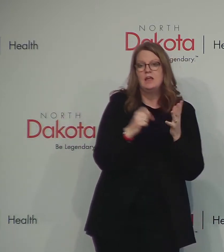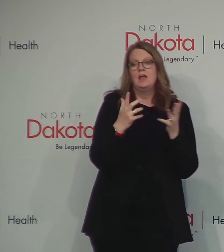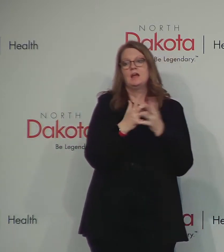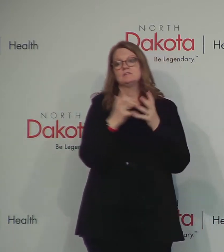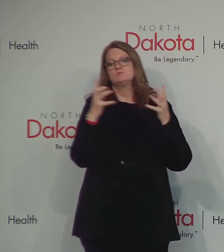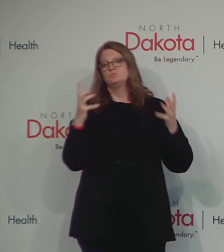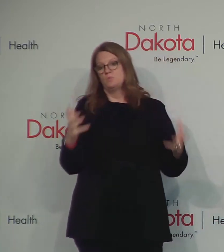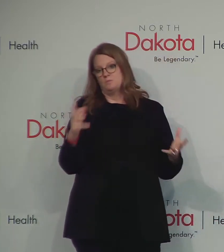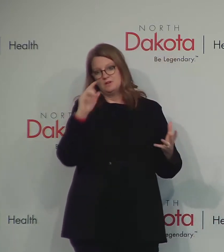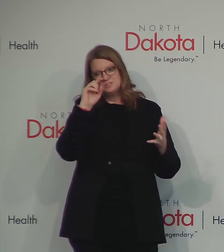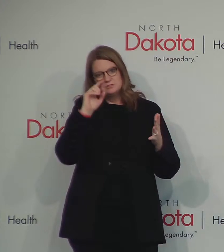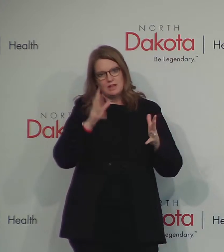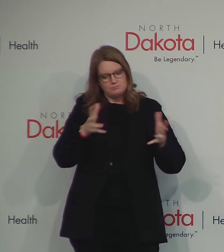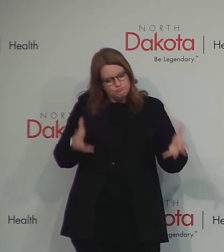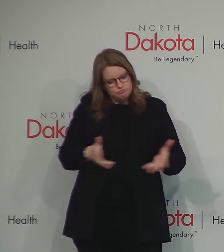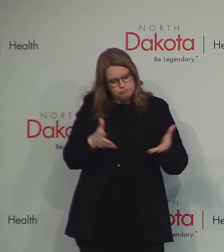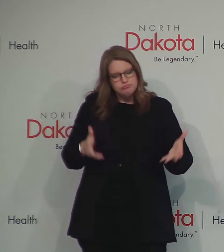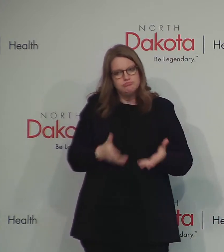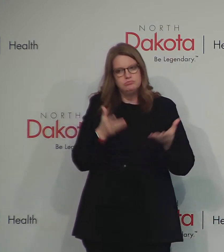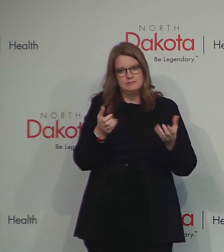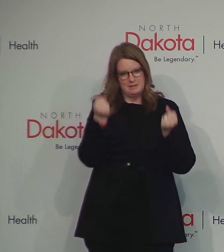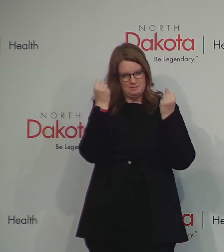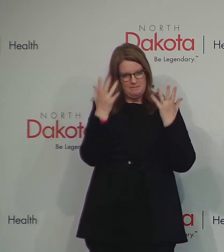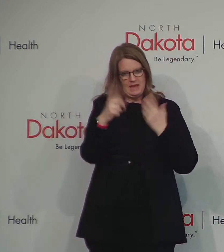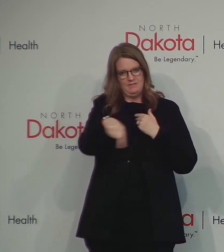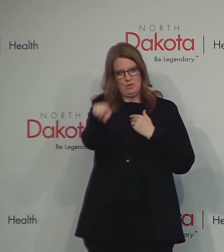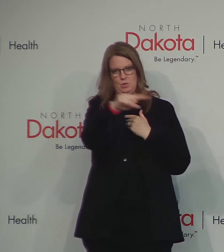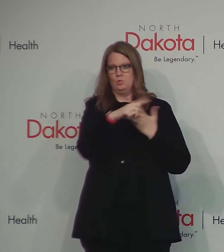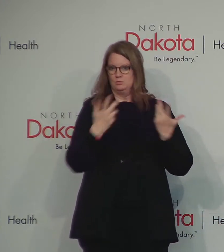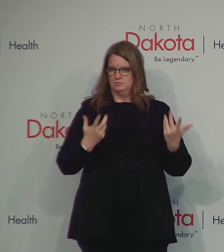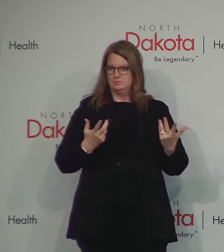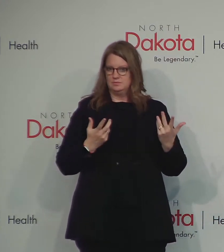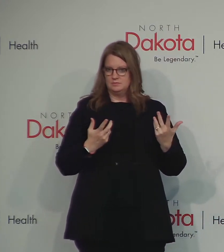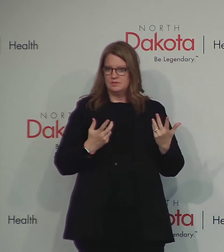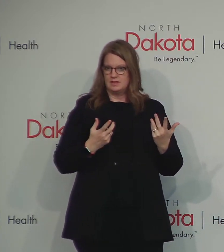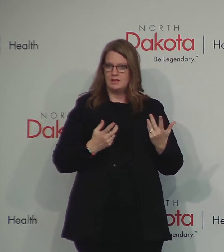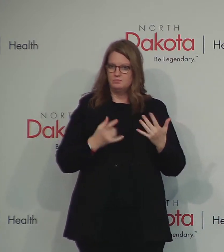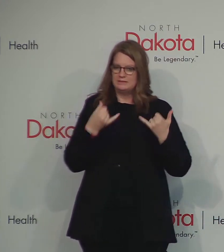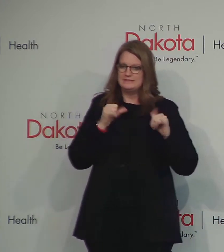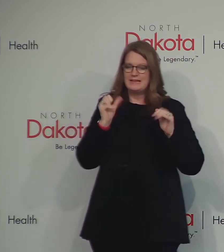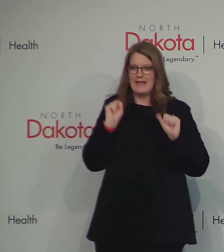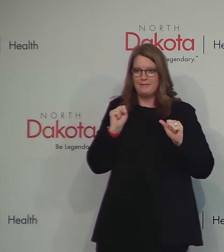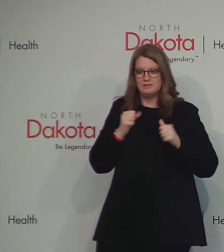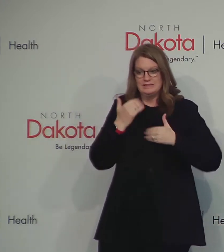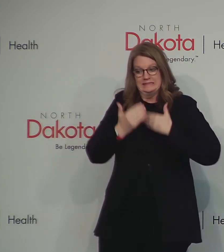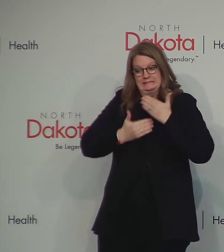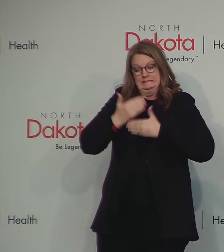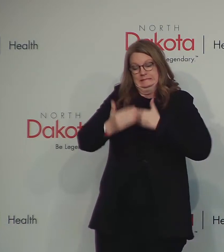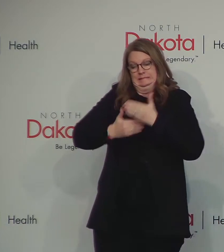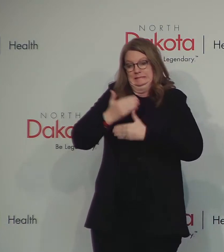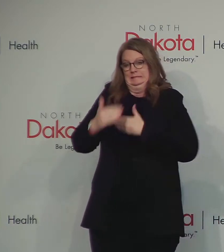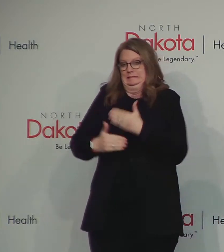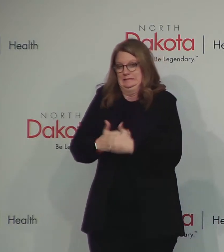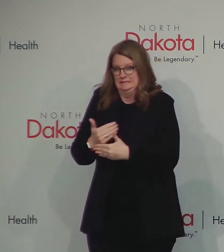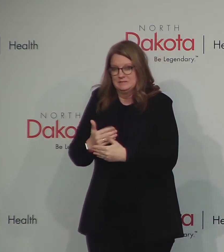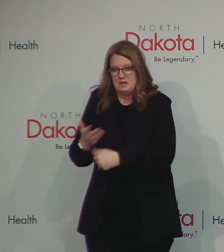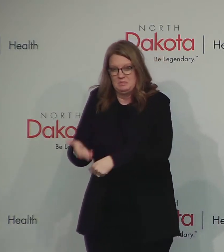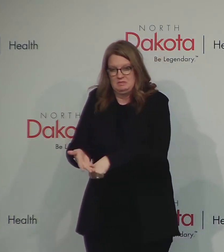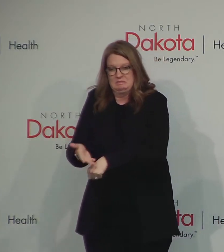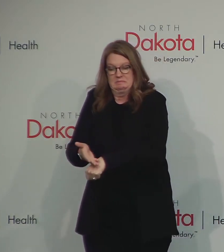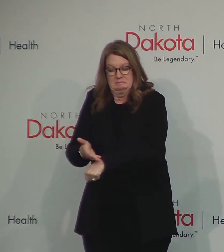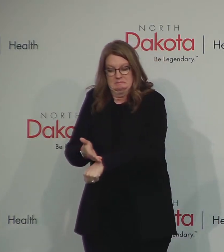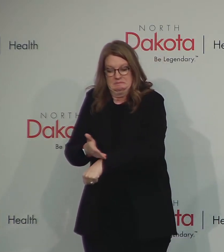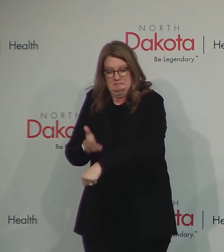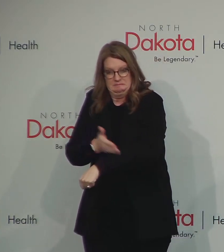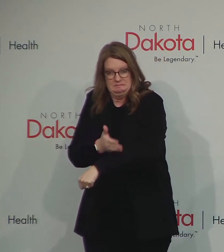much effort by so many, that we're in a position to finish very strong coming out of this. And as all of